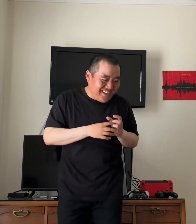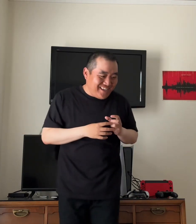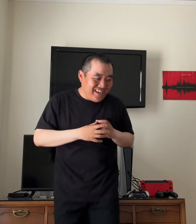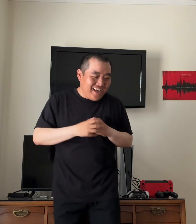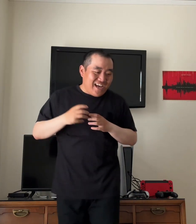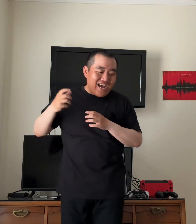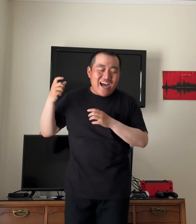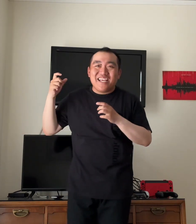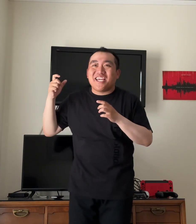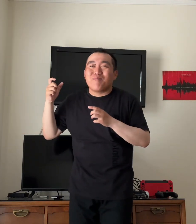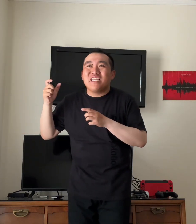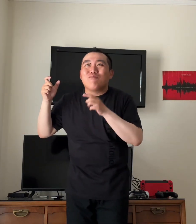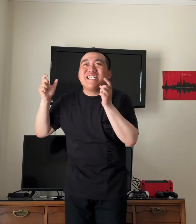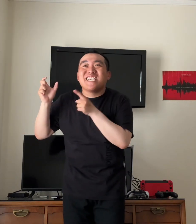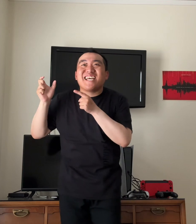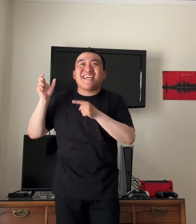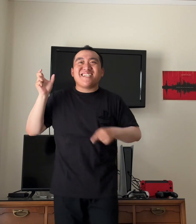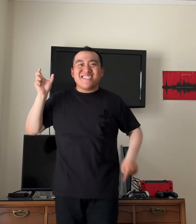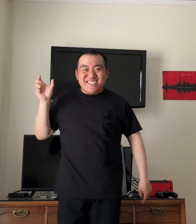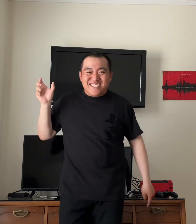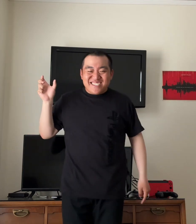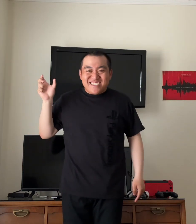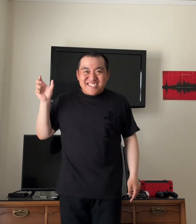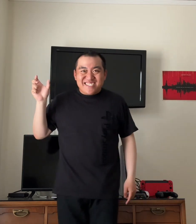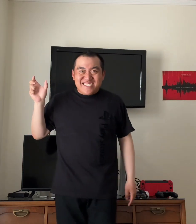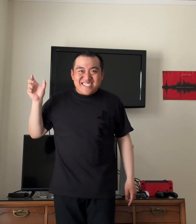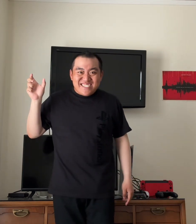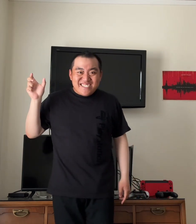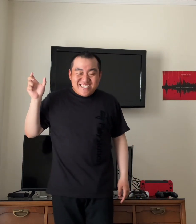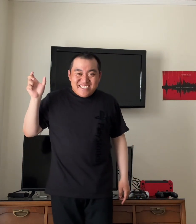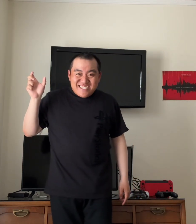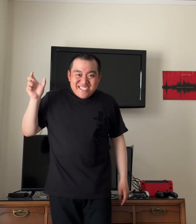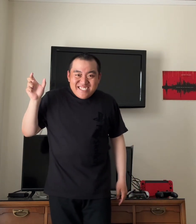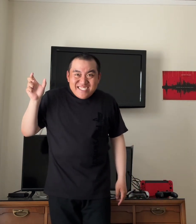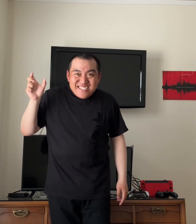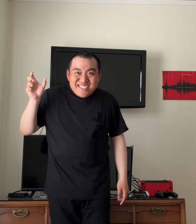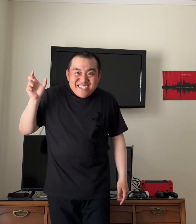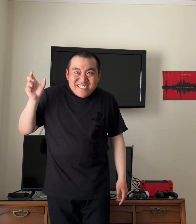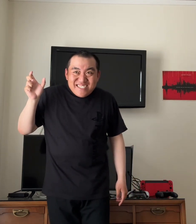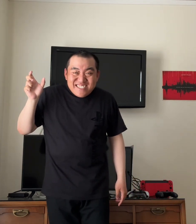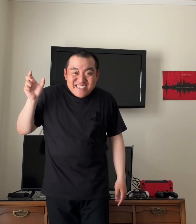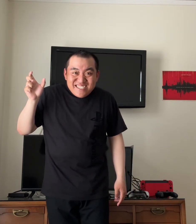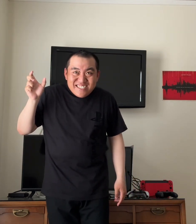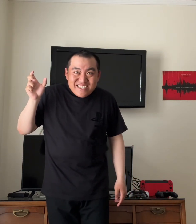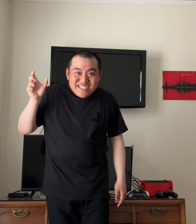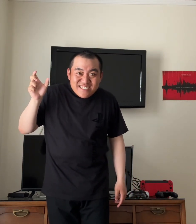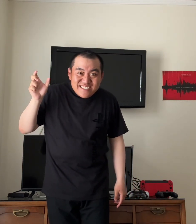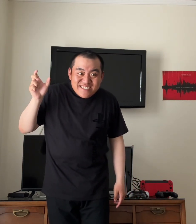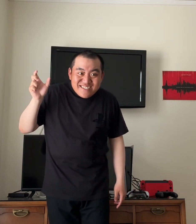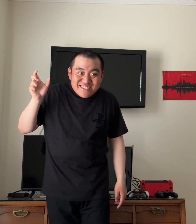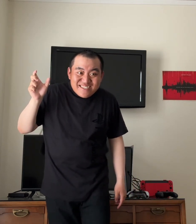thanks I can't believe we did it believe it crabs now let's get to the lab and find out what this stuff is made